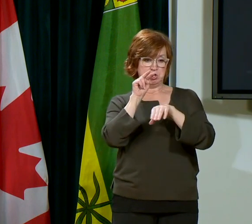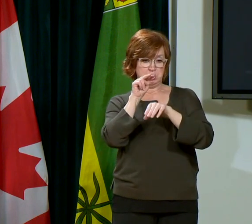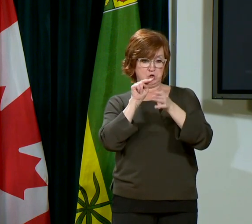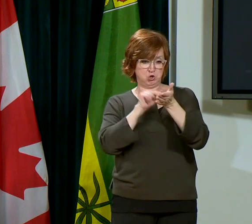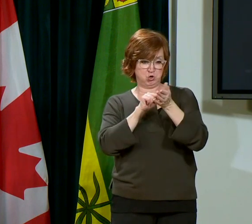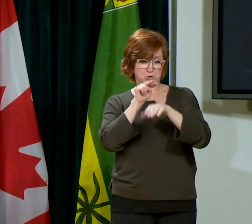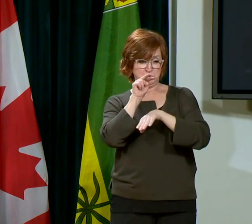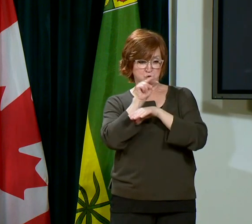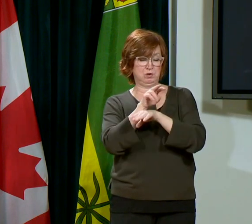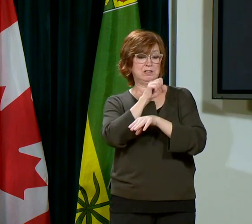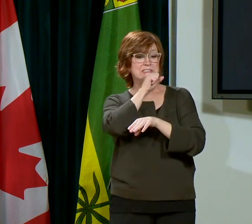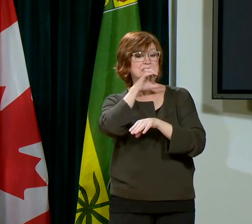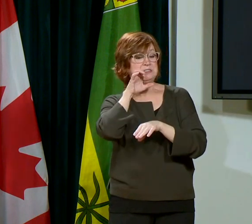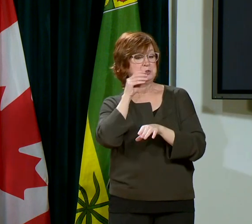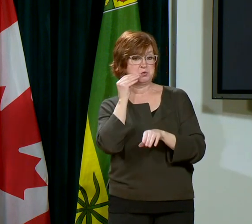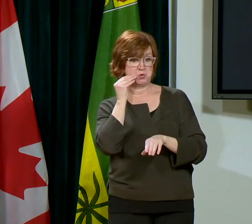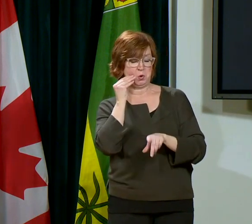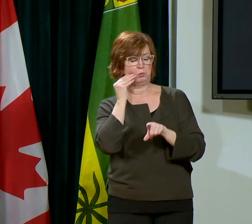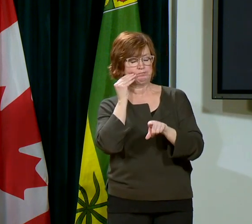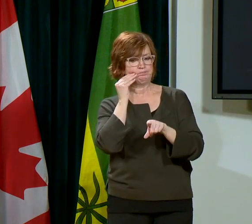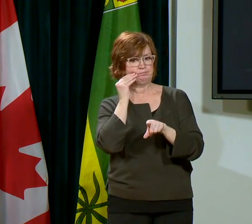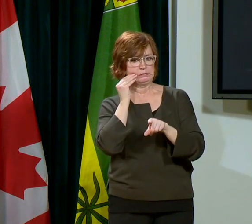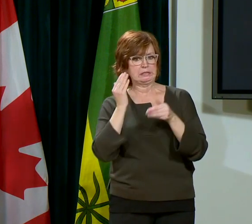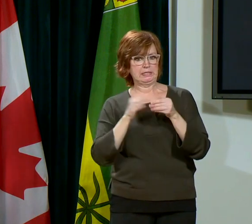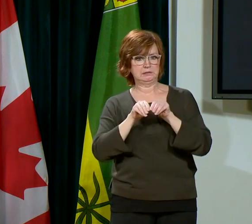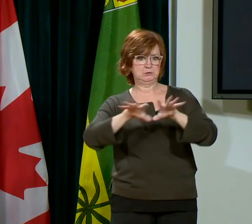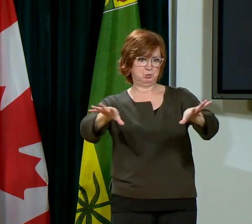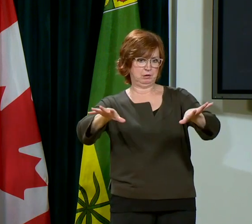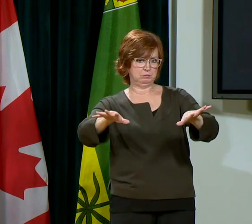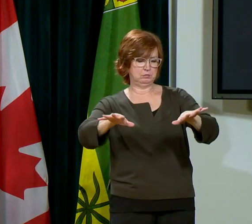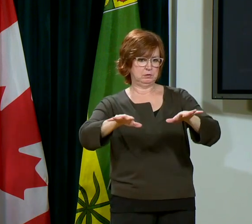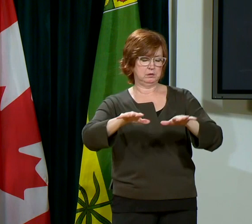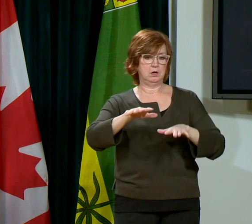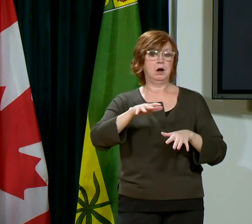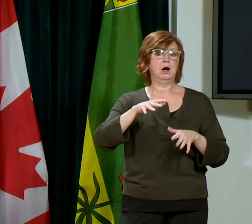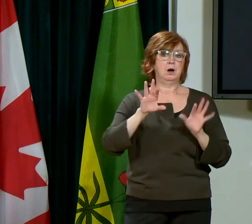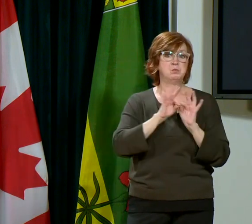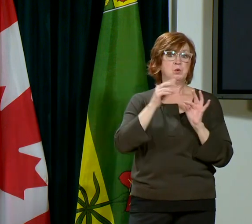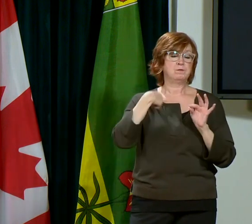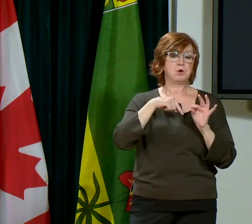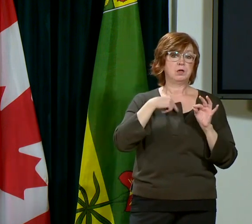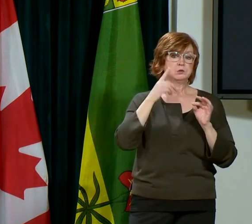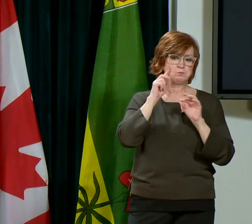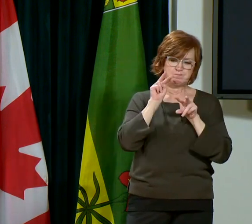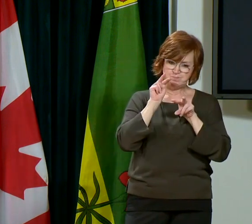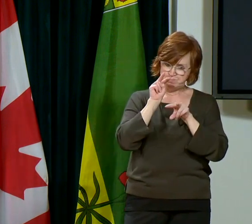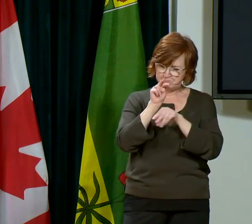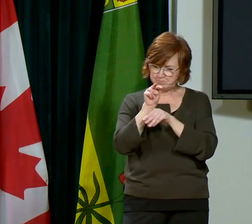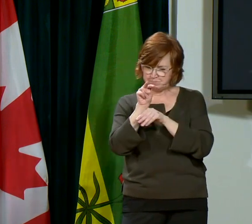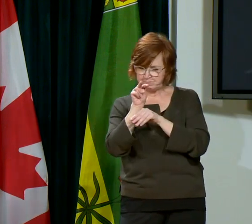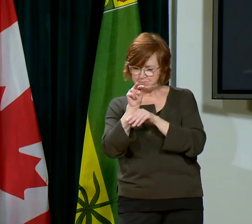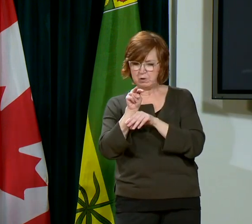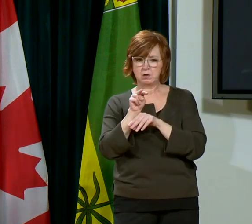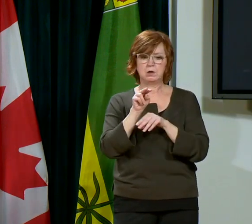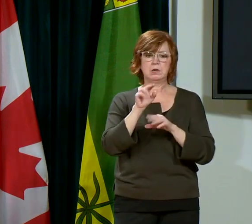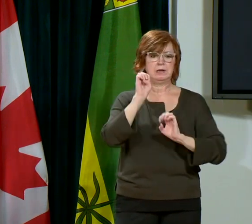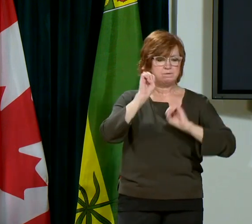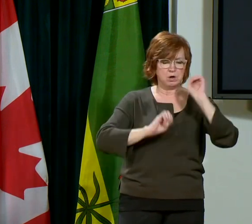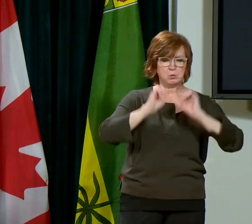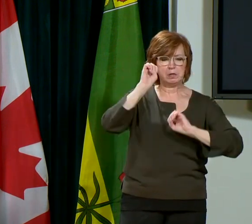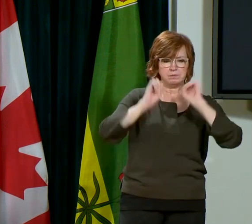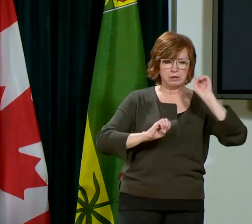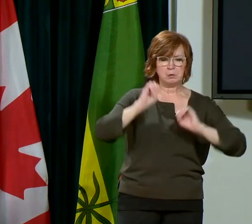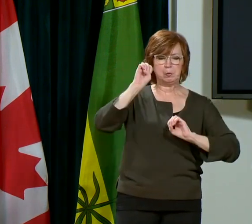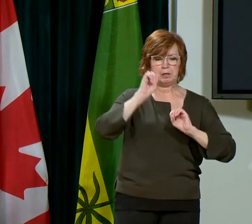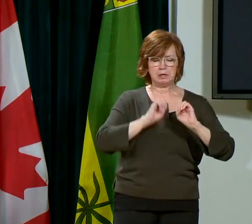or populations where, although in Saskatchewan we have really good access to testing, but that's something we need to continually evaluate, that making sure that